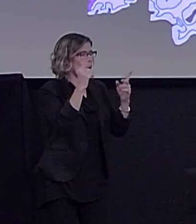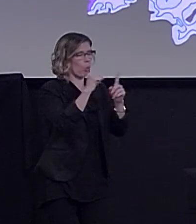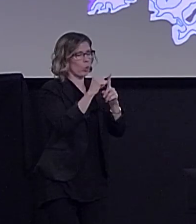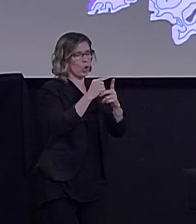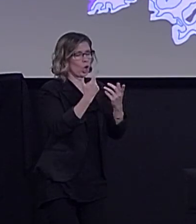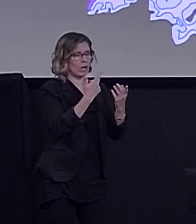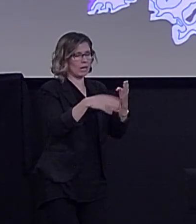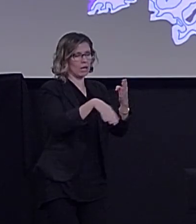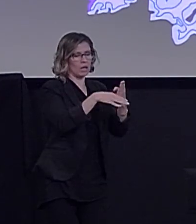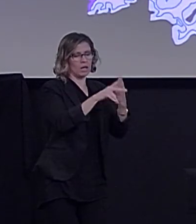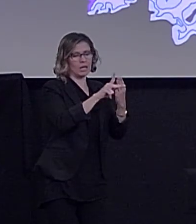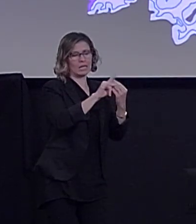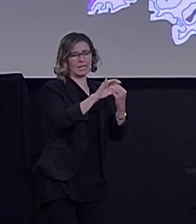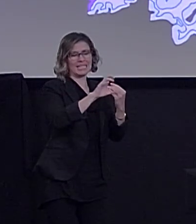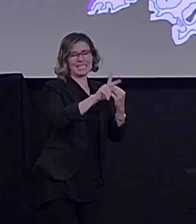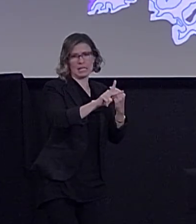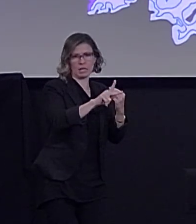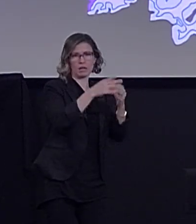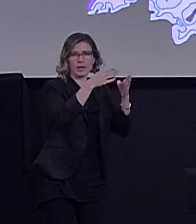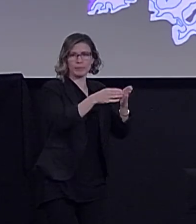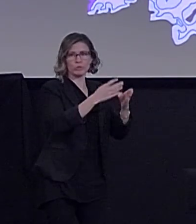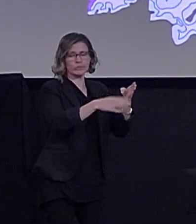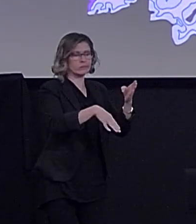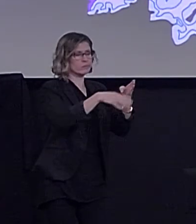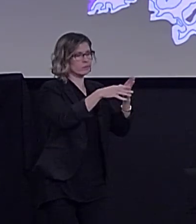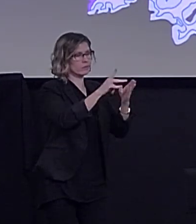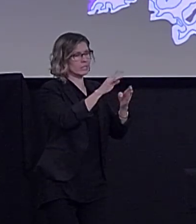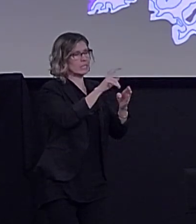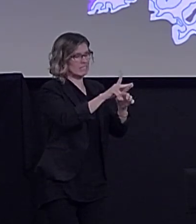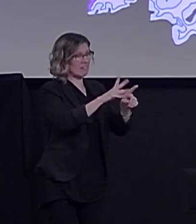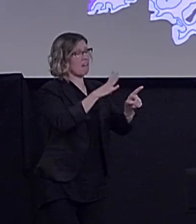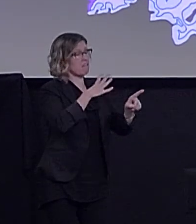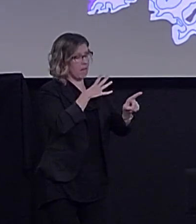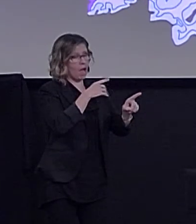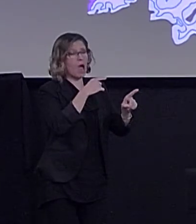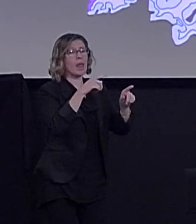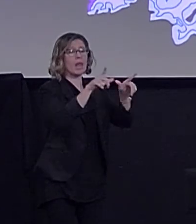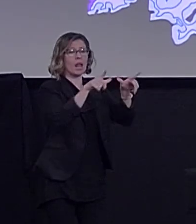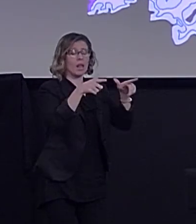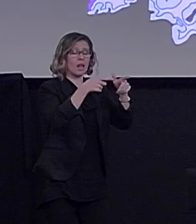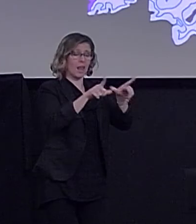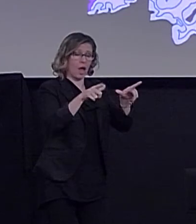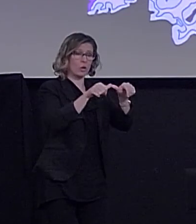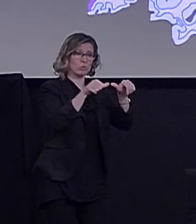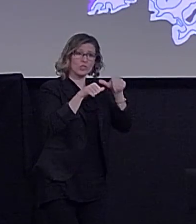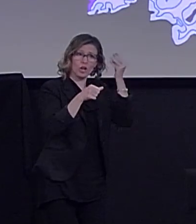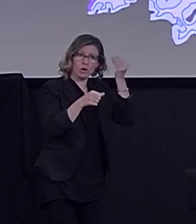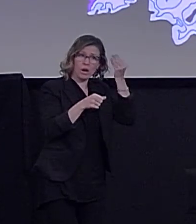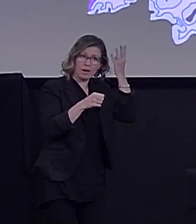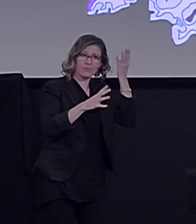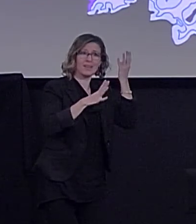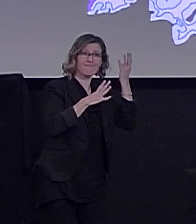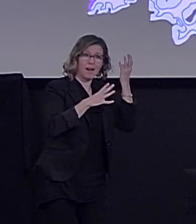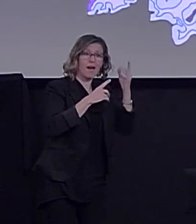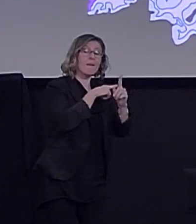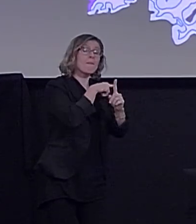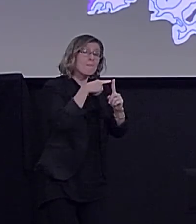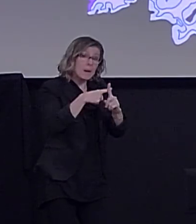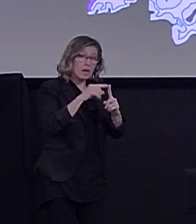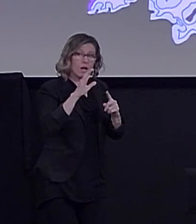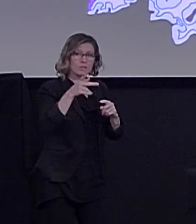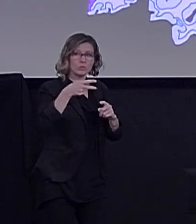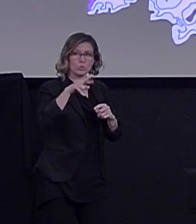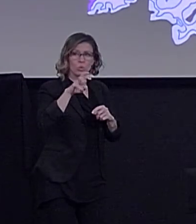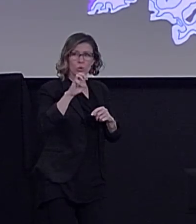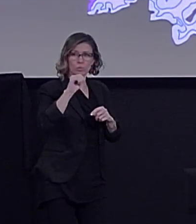kicking beside activation of language area. You have also an activation of the motor cortex